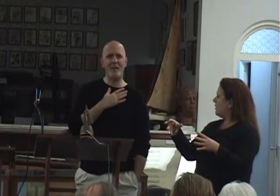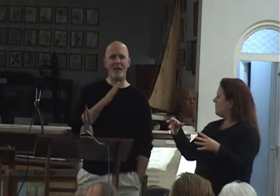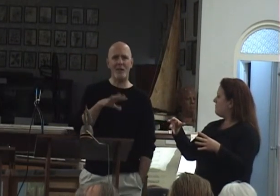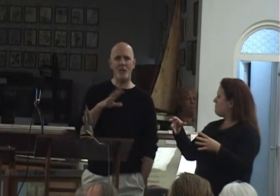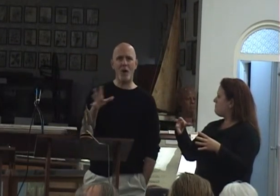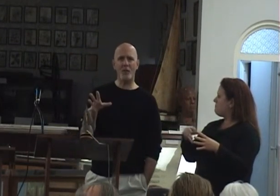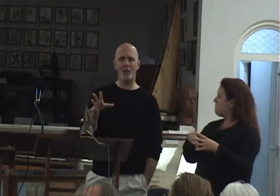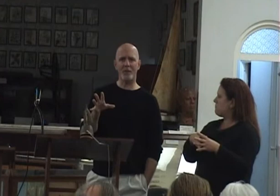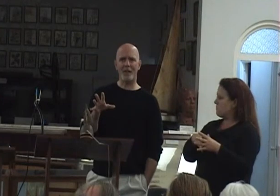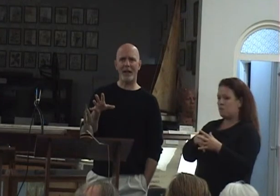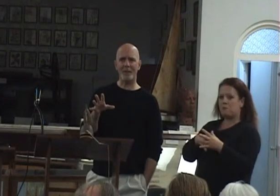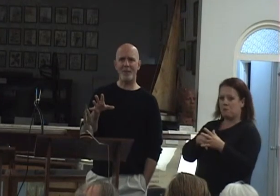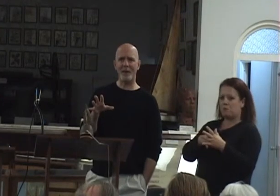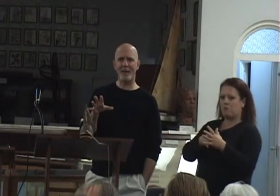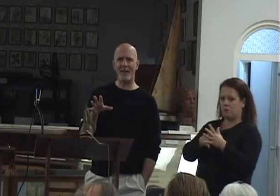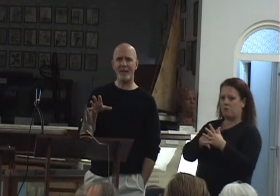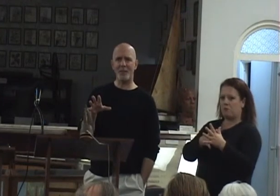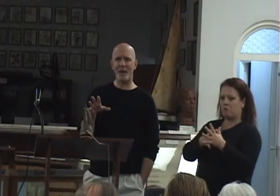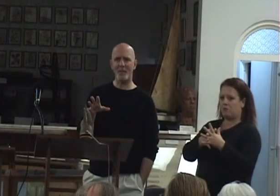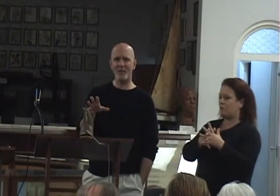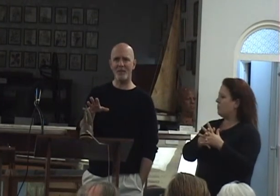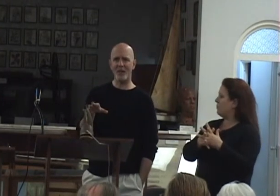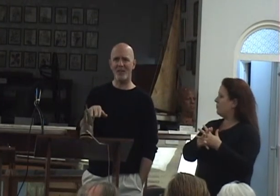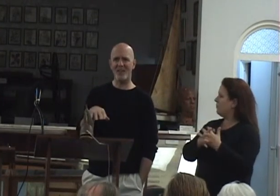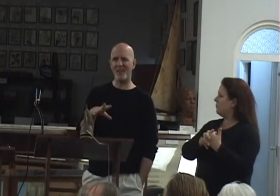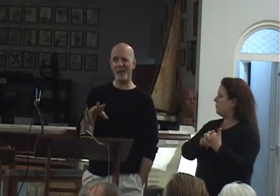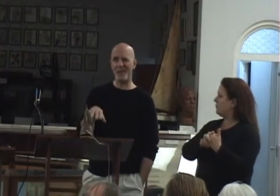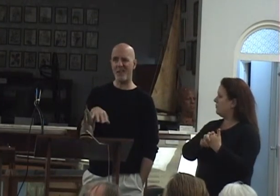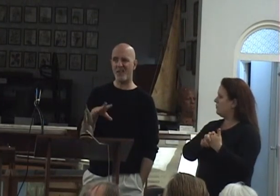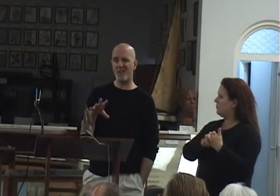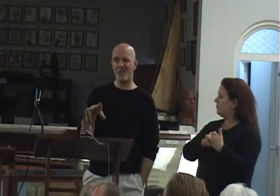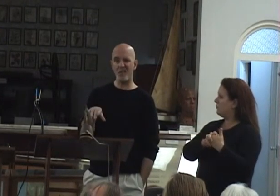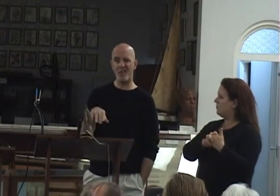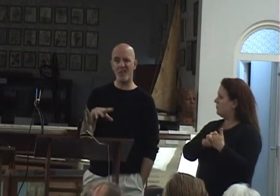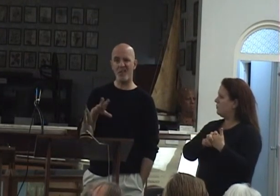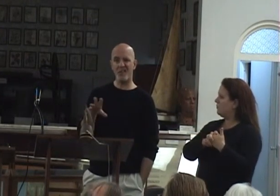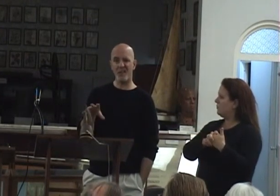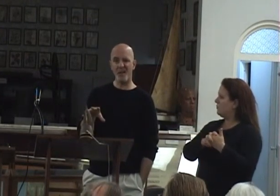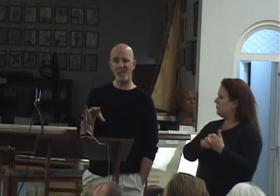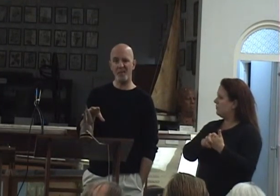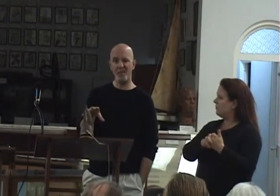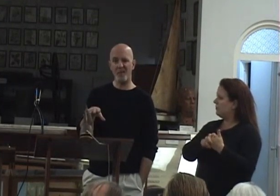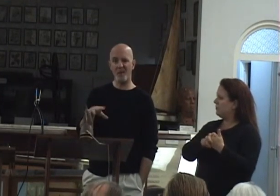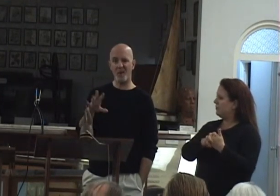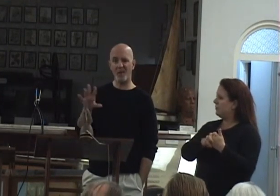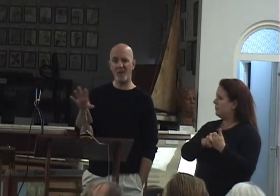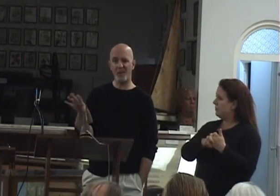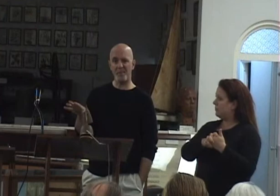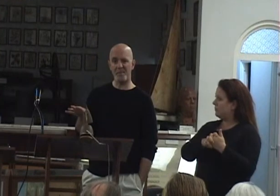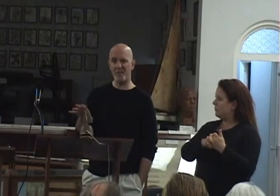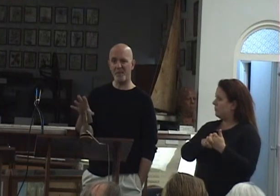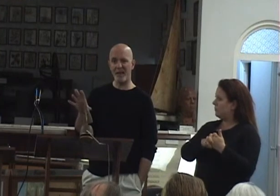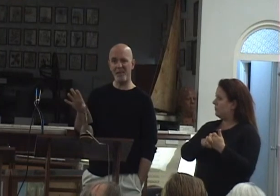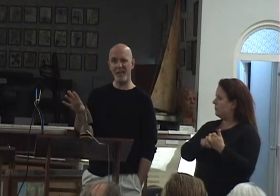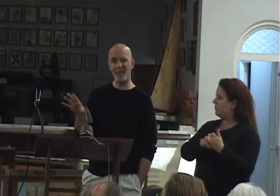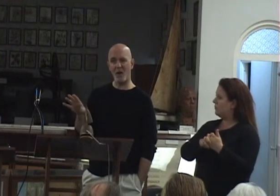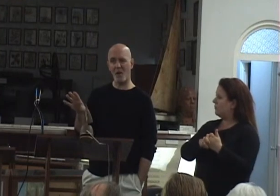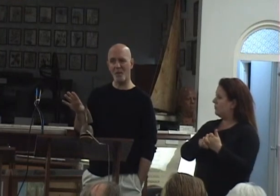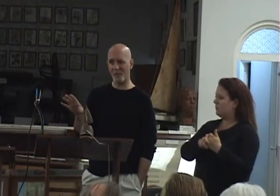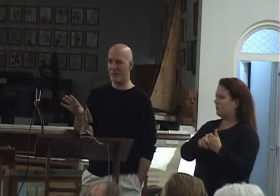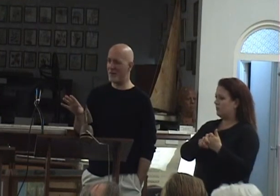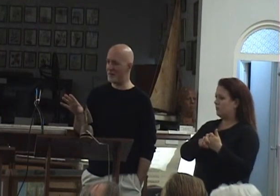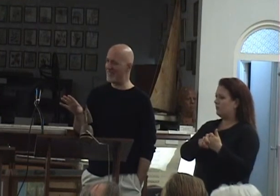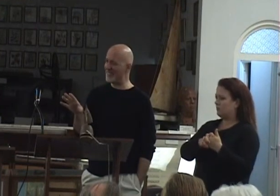You know, it grows over time. So I think it probably starts in maybe the 30-some, grows up to